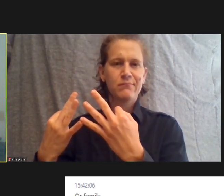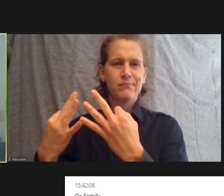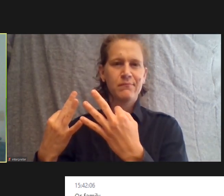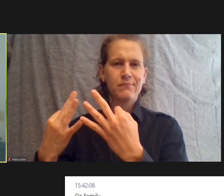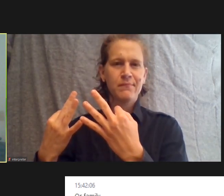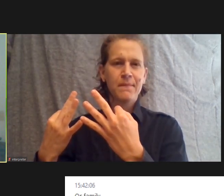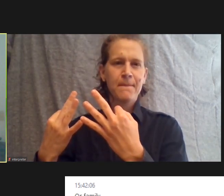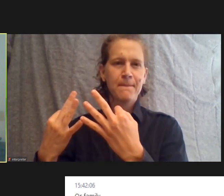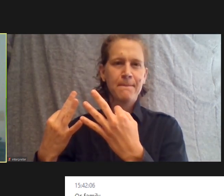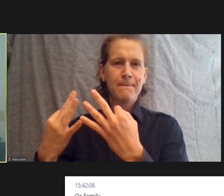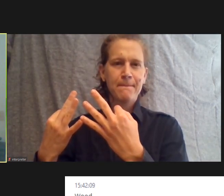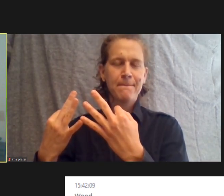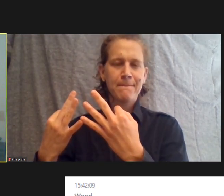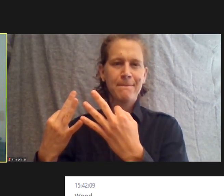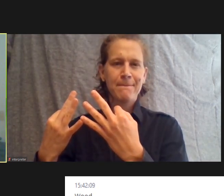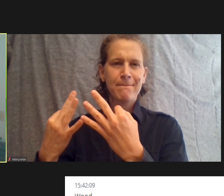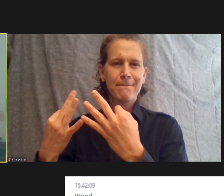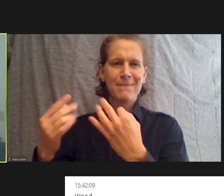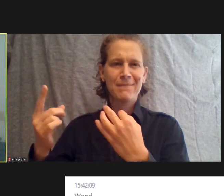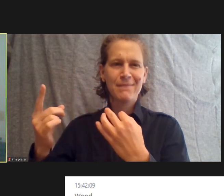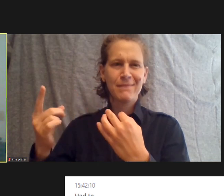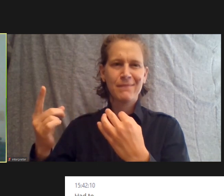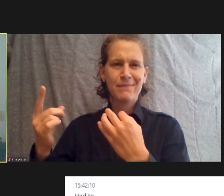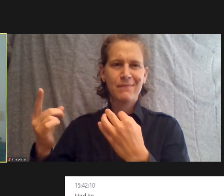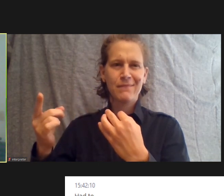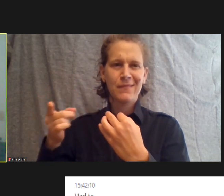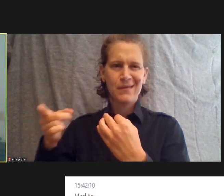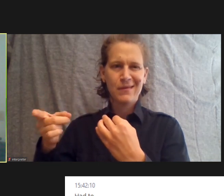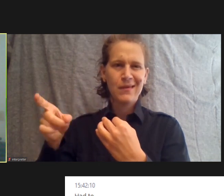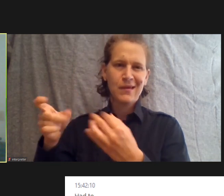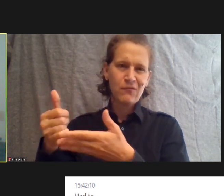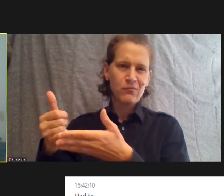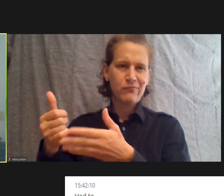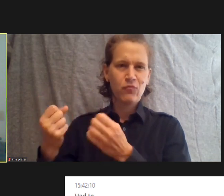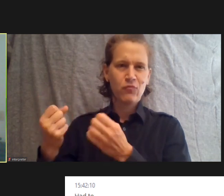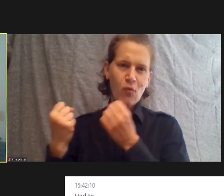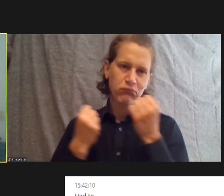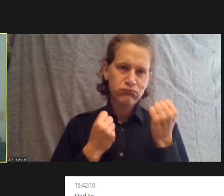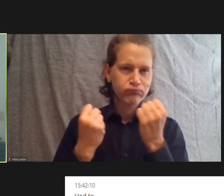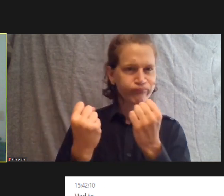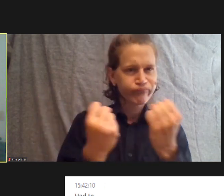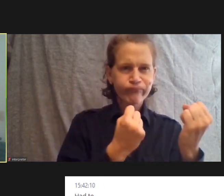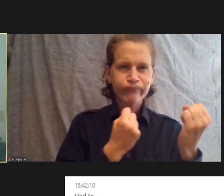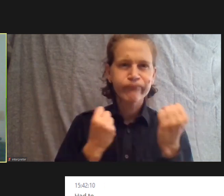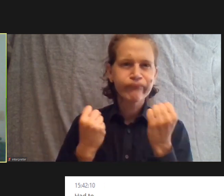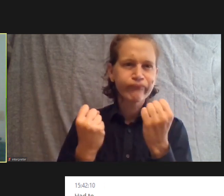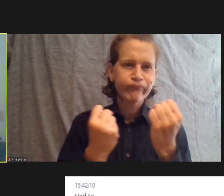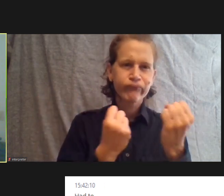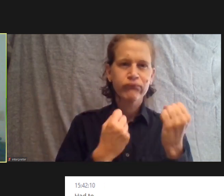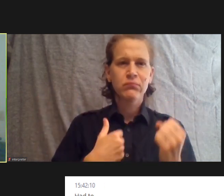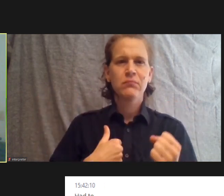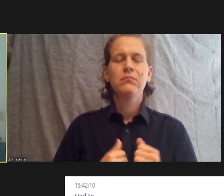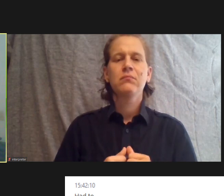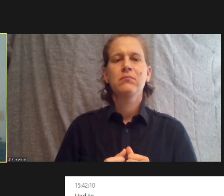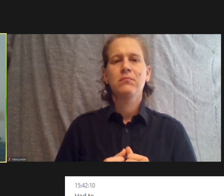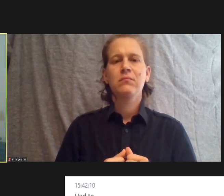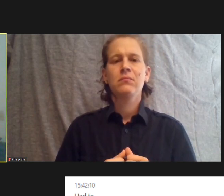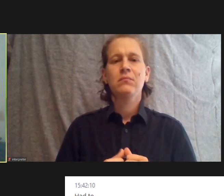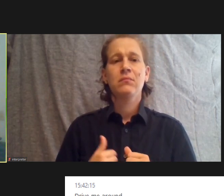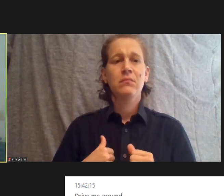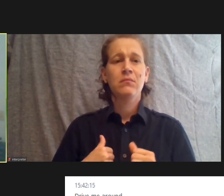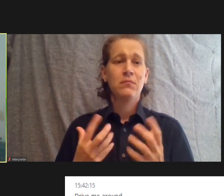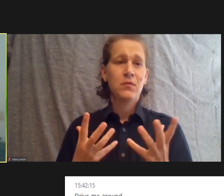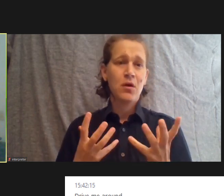would have to drive me around if I wanted to